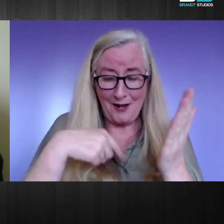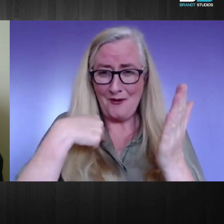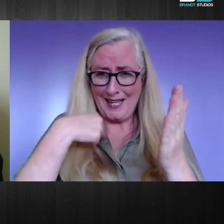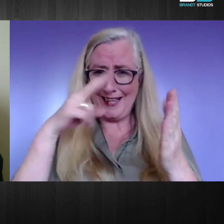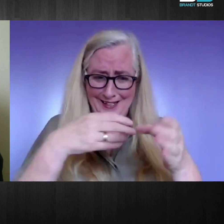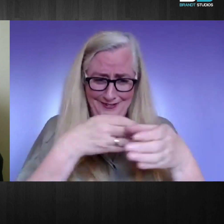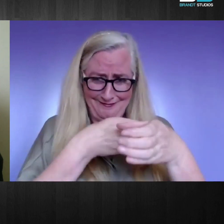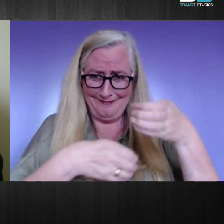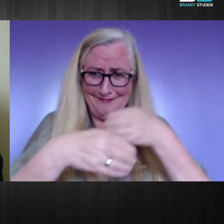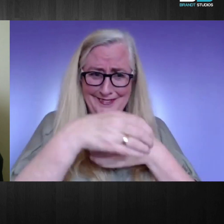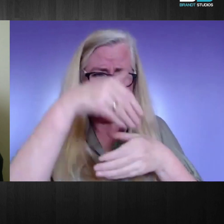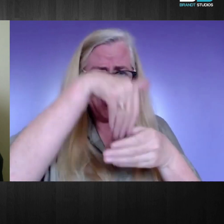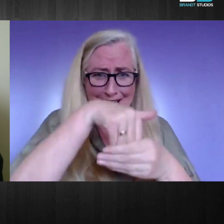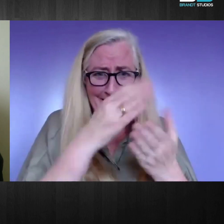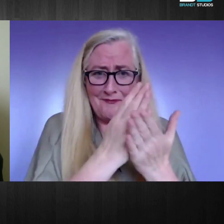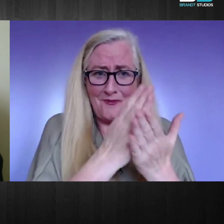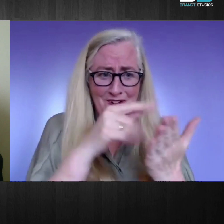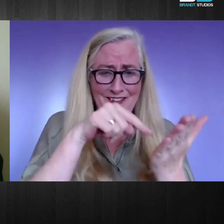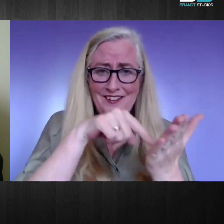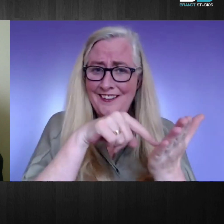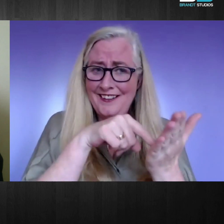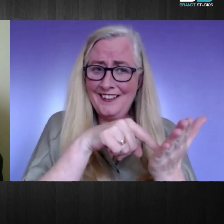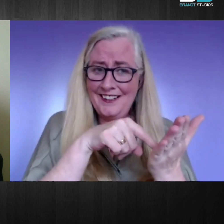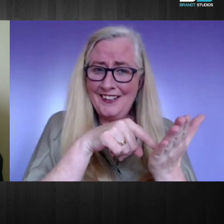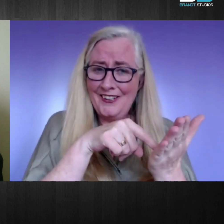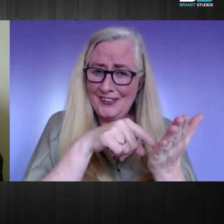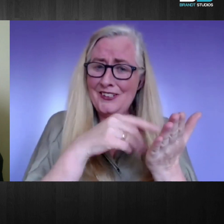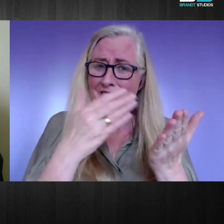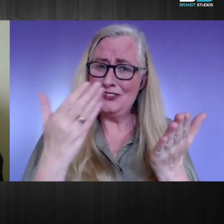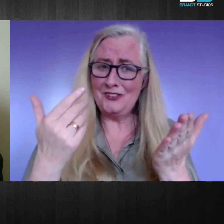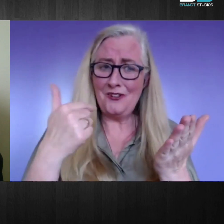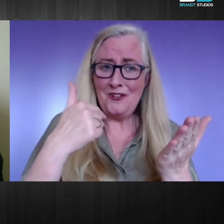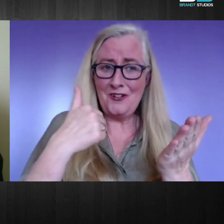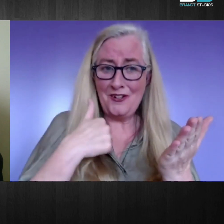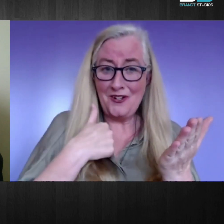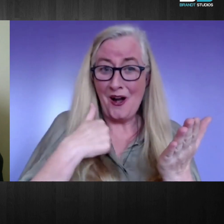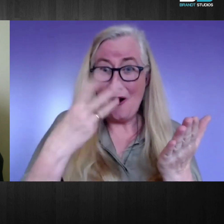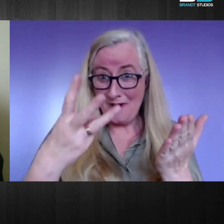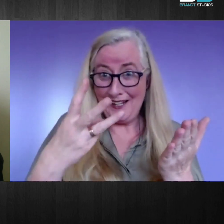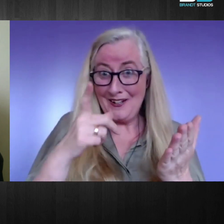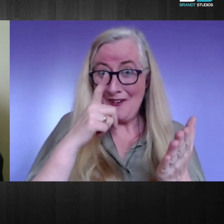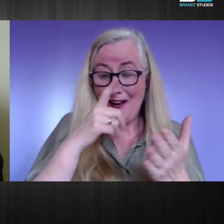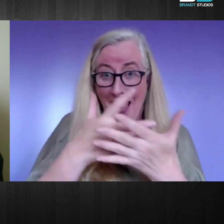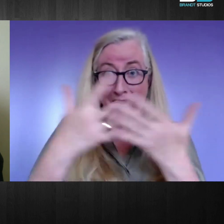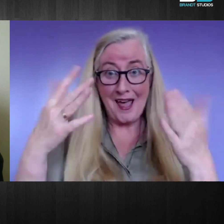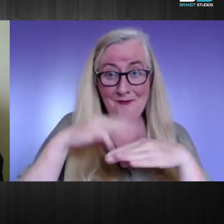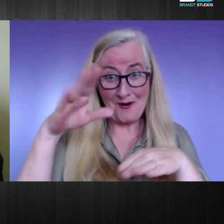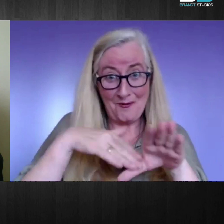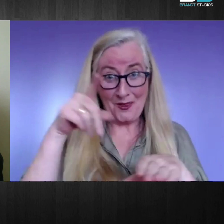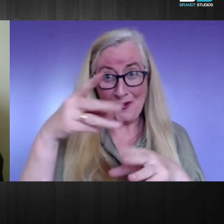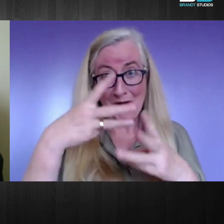And we have much to talk about next time I see you. But I think I put some of the great libraries of the world up